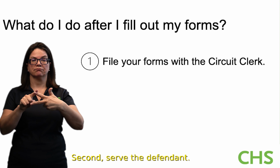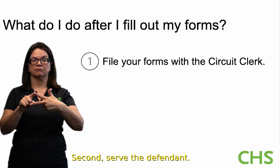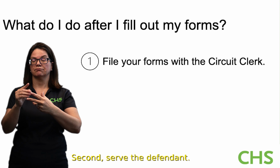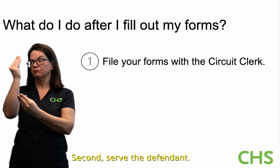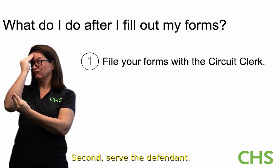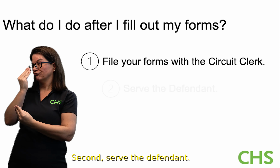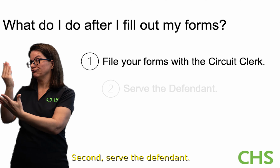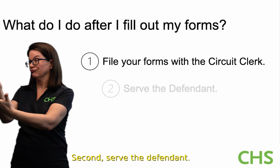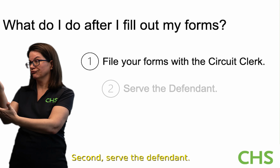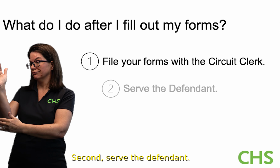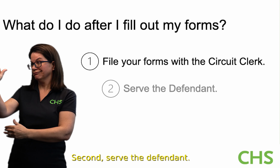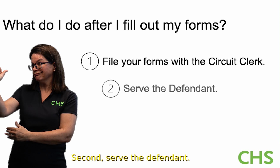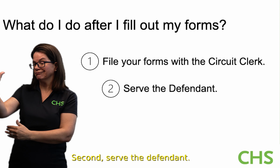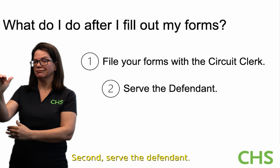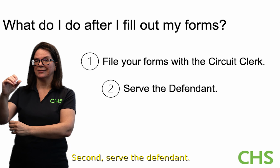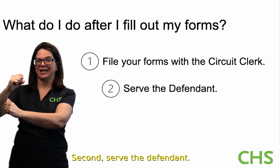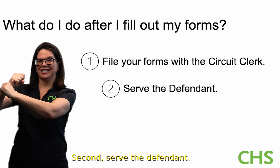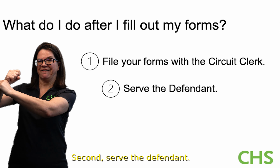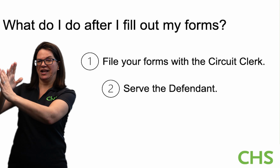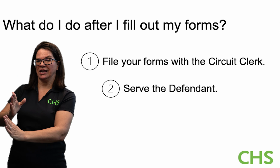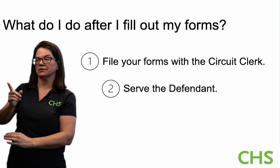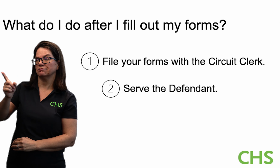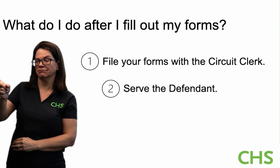Second, serve the defendant.